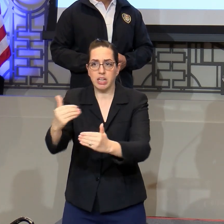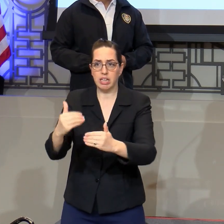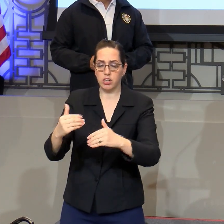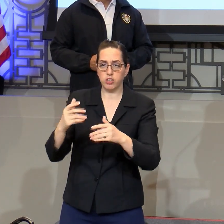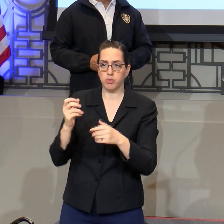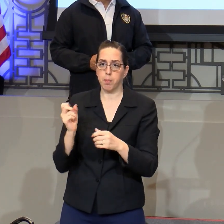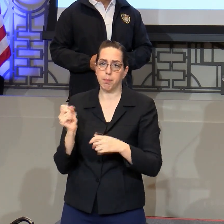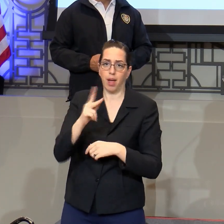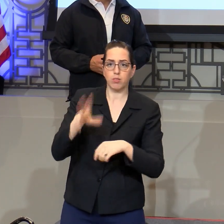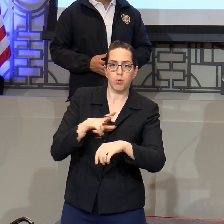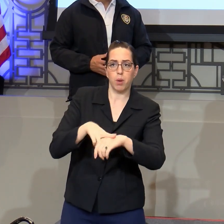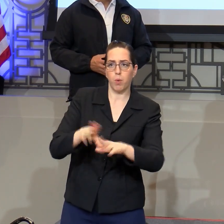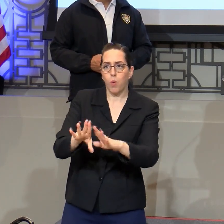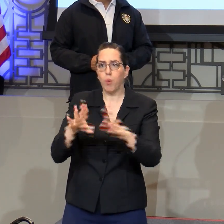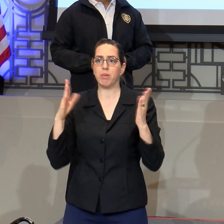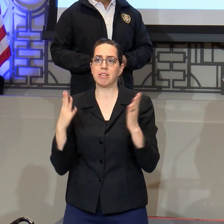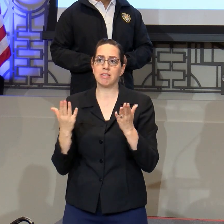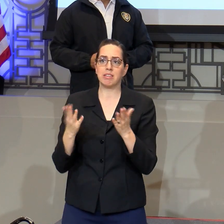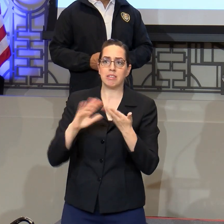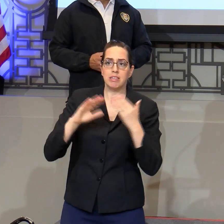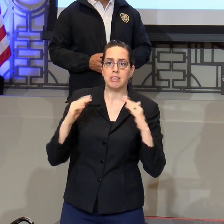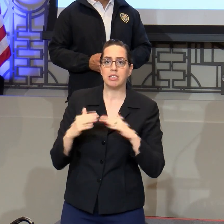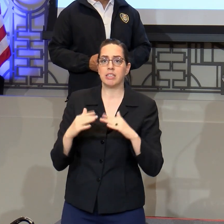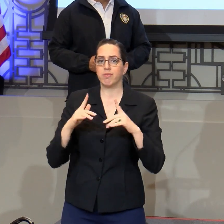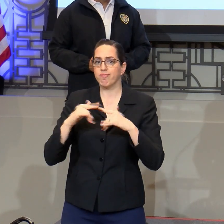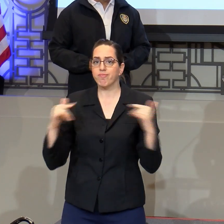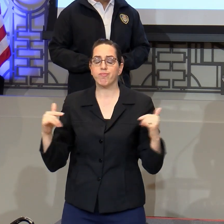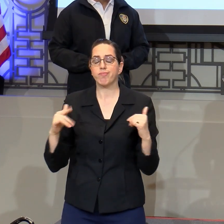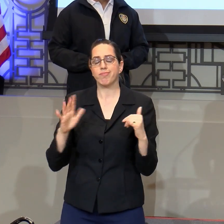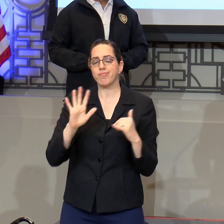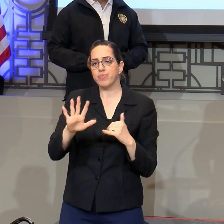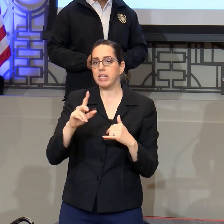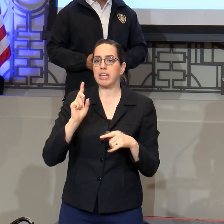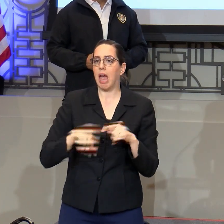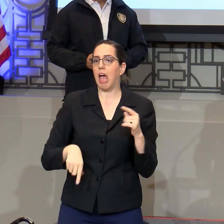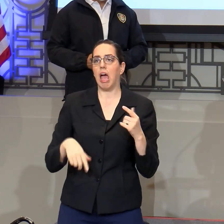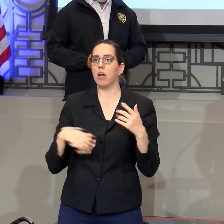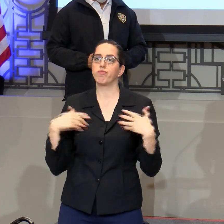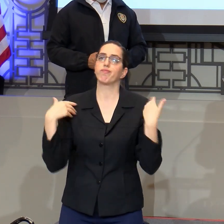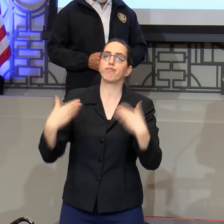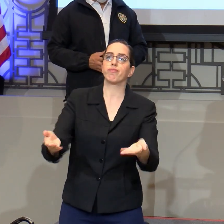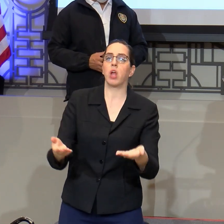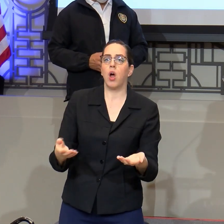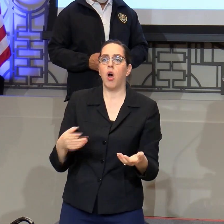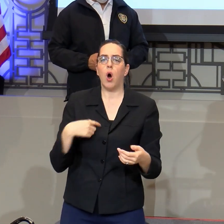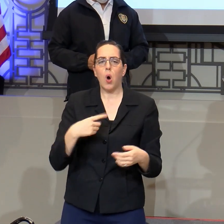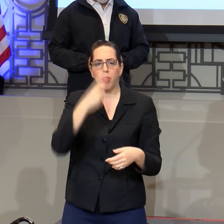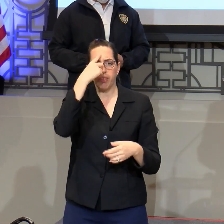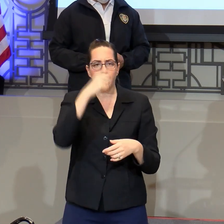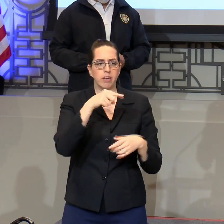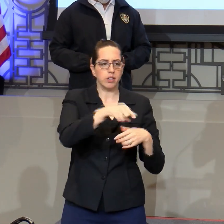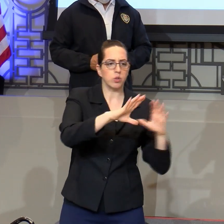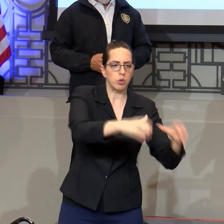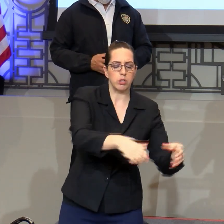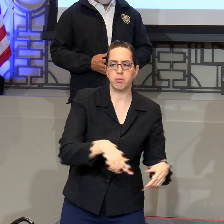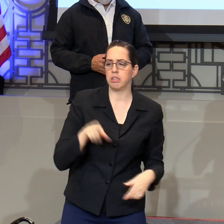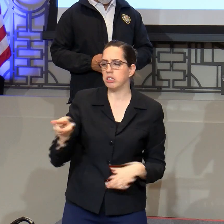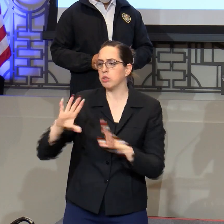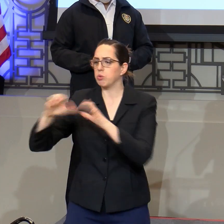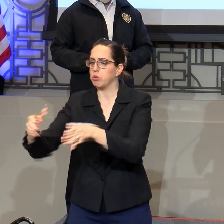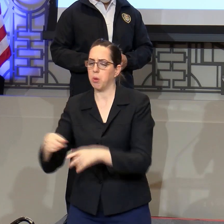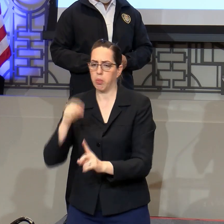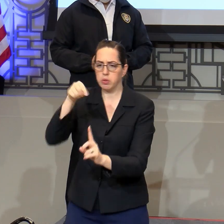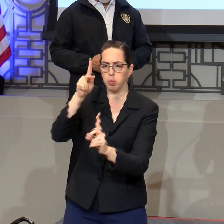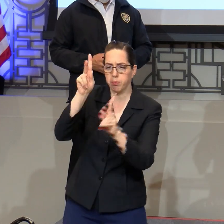up our city, we can't just do it taking into account any one group or one